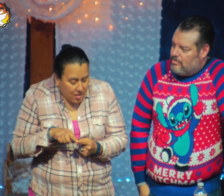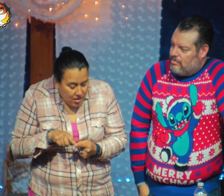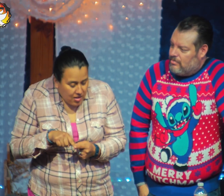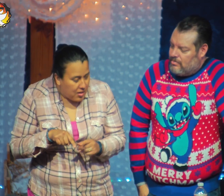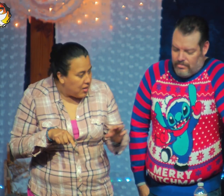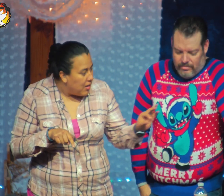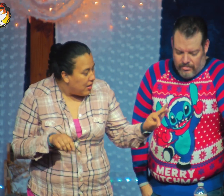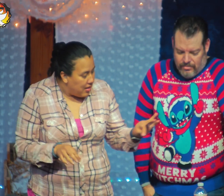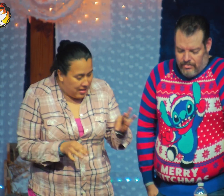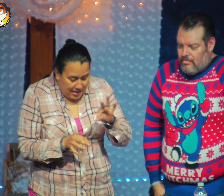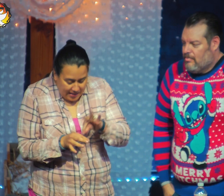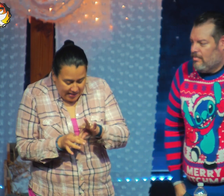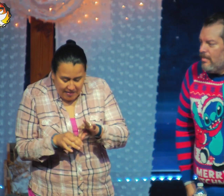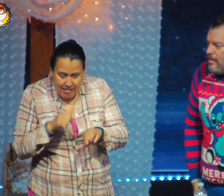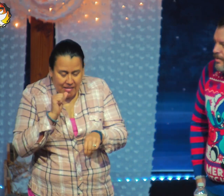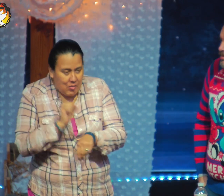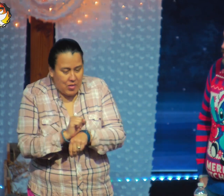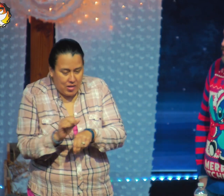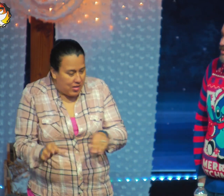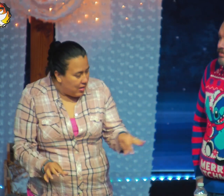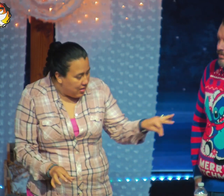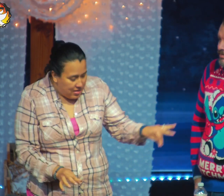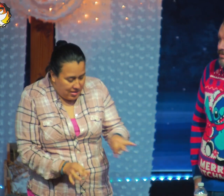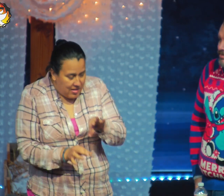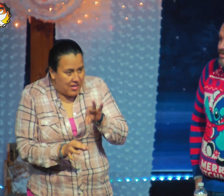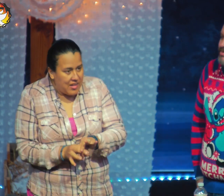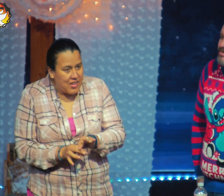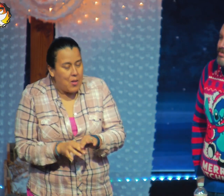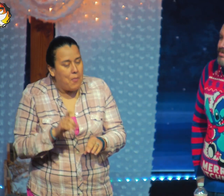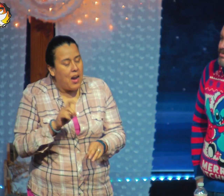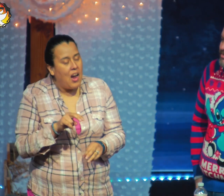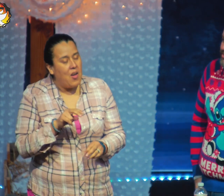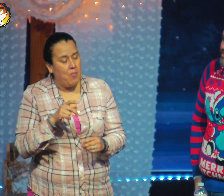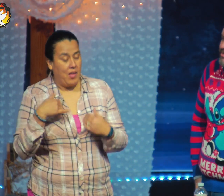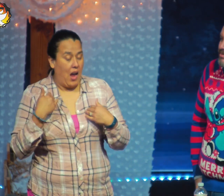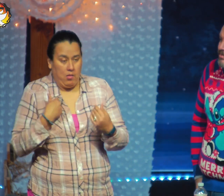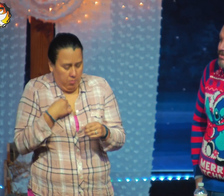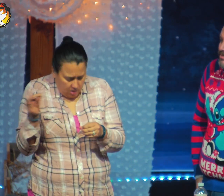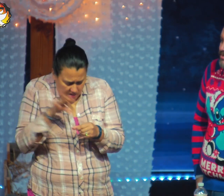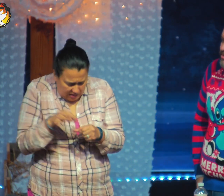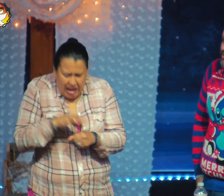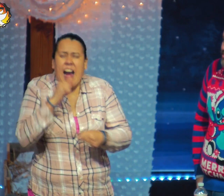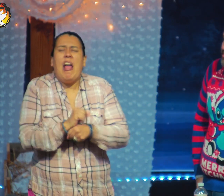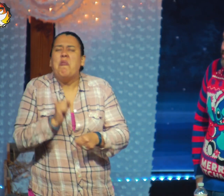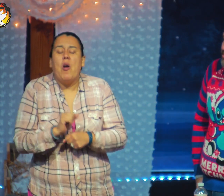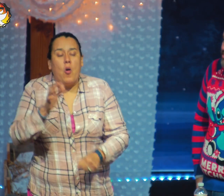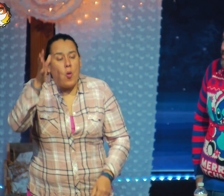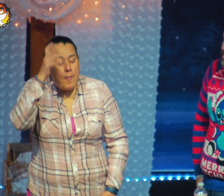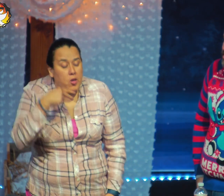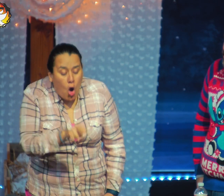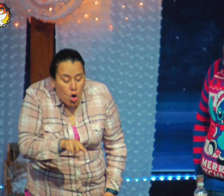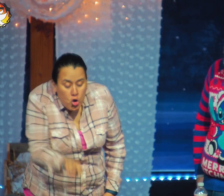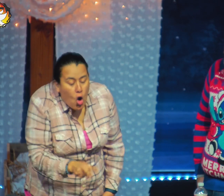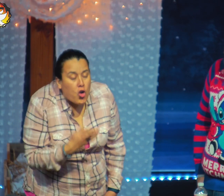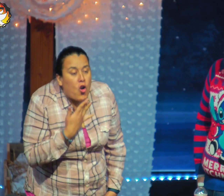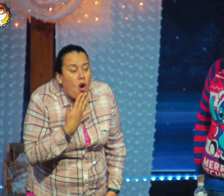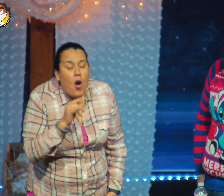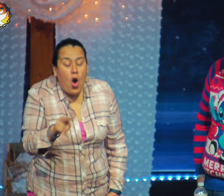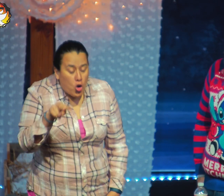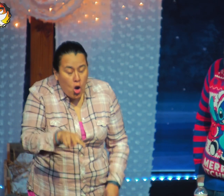fix them. And you look at the lights on the string and you plug it in and you, each one, okay, not this one. This one's out. Okay, that's the one I